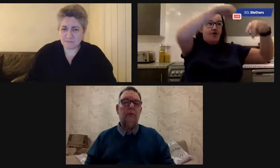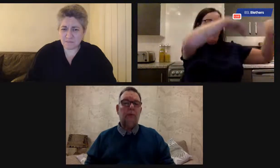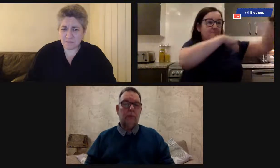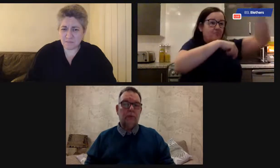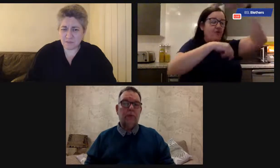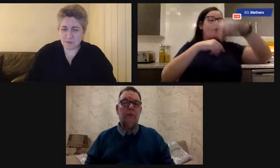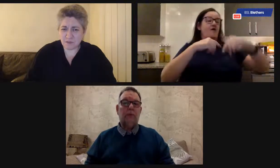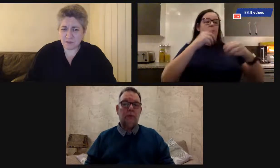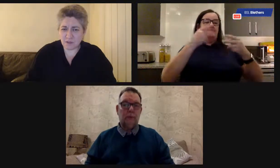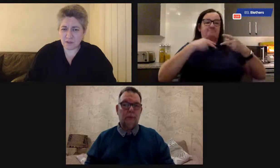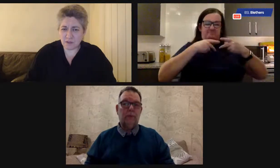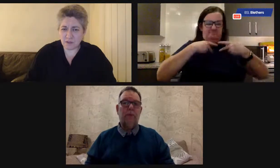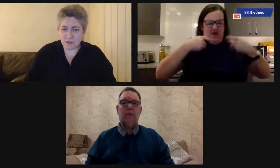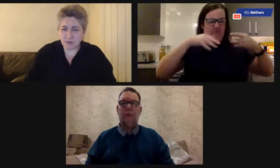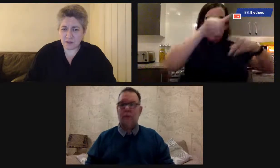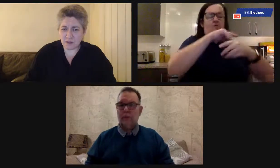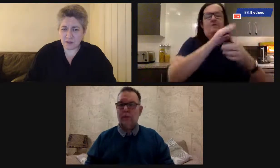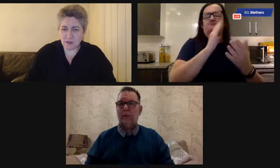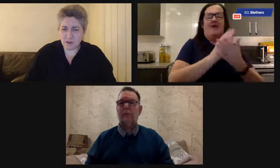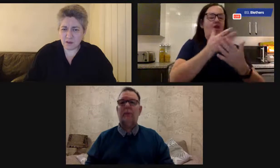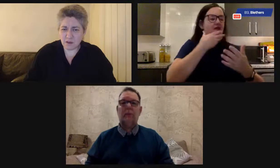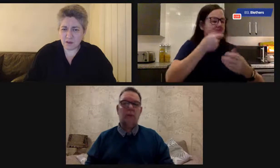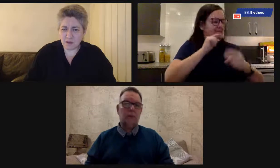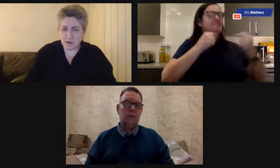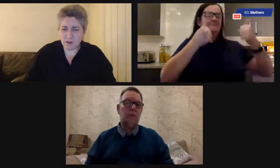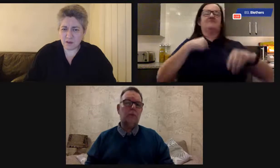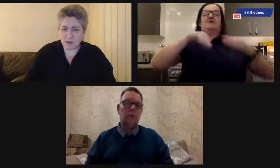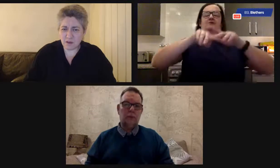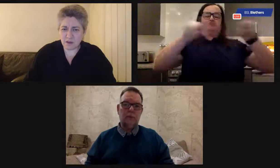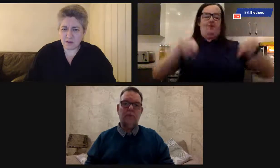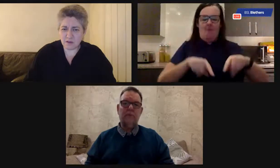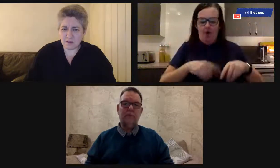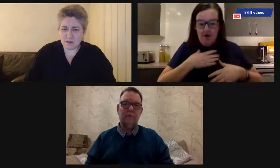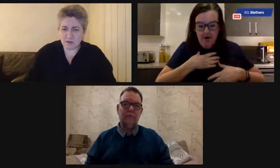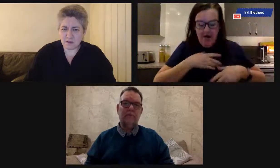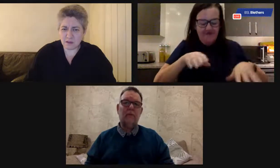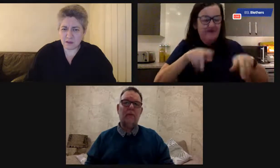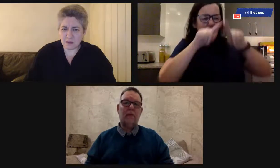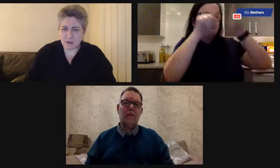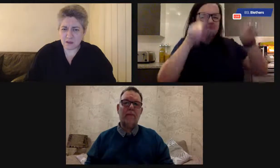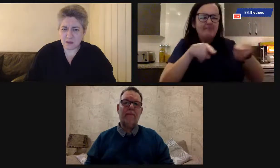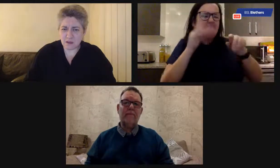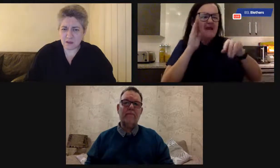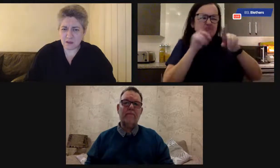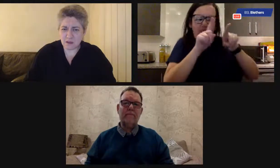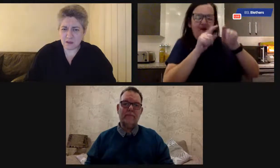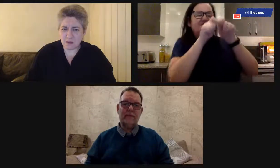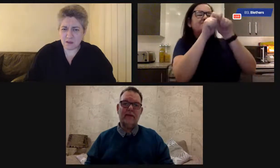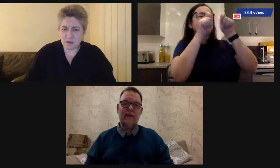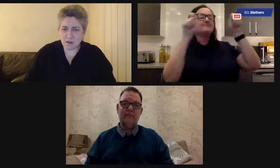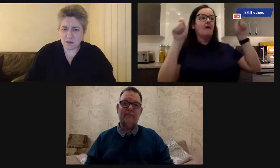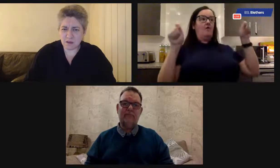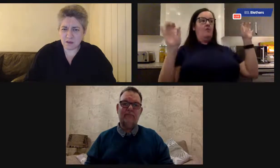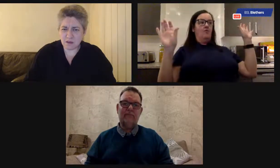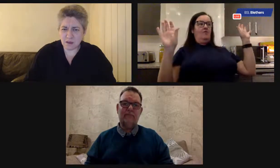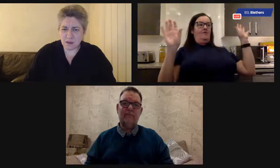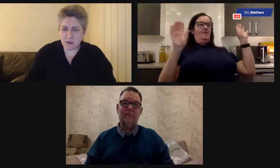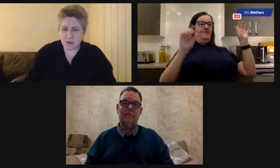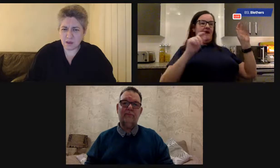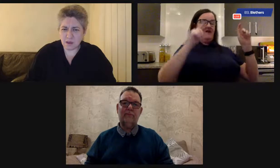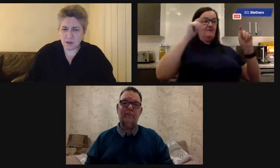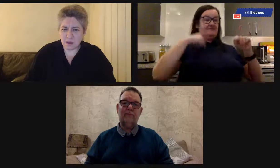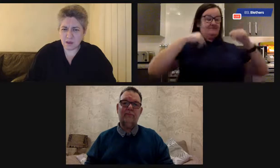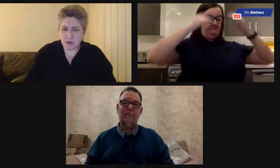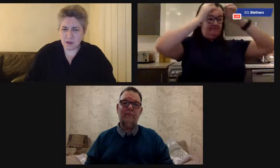was massive, winding staircases, butlers in full dress.